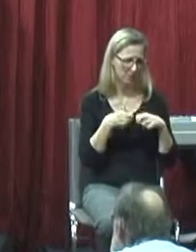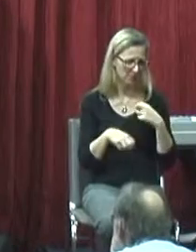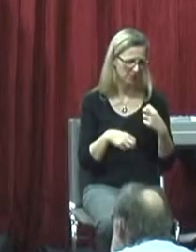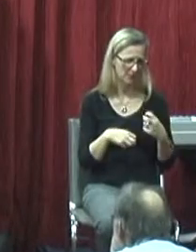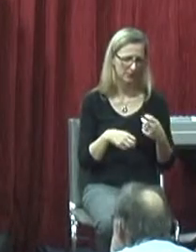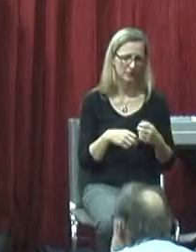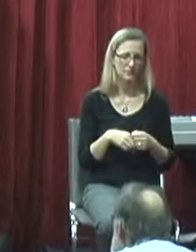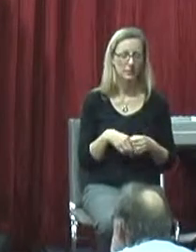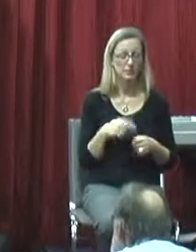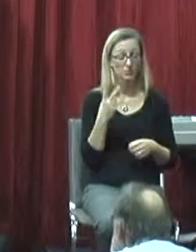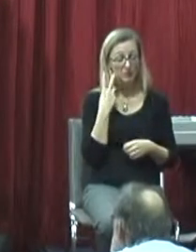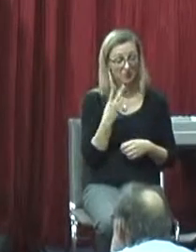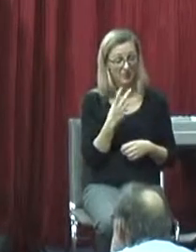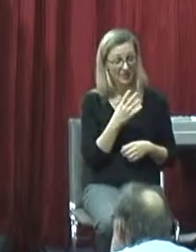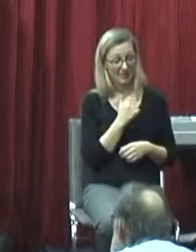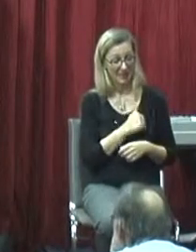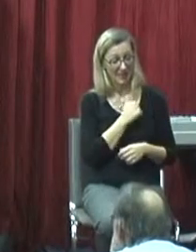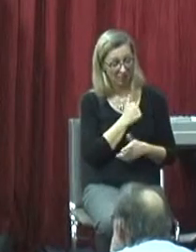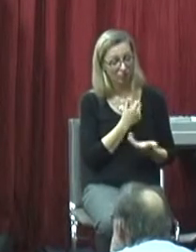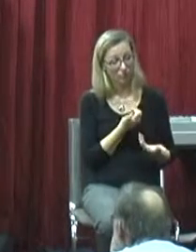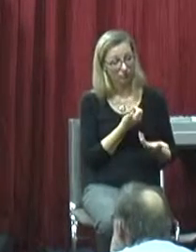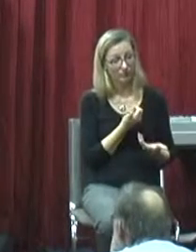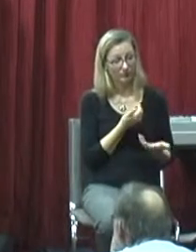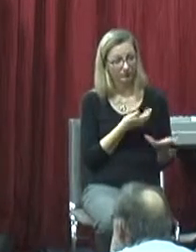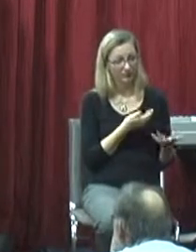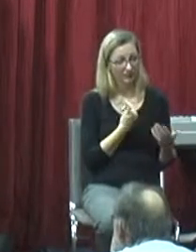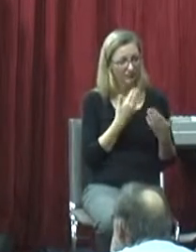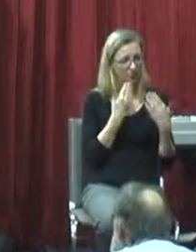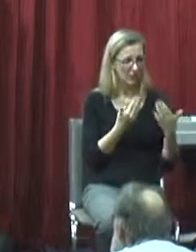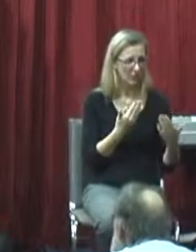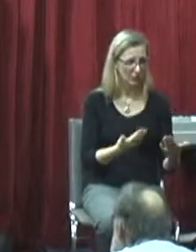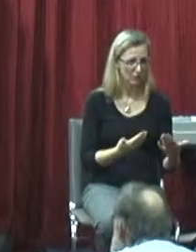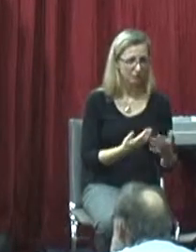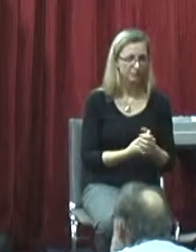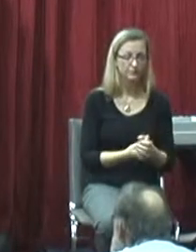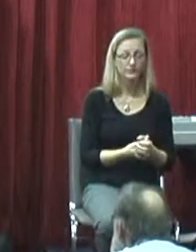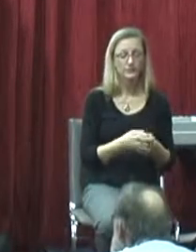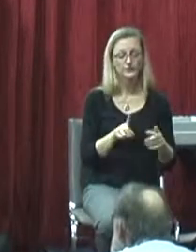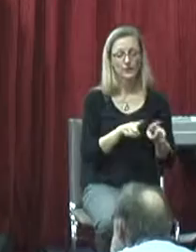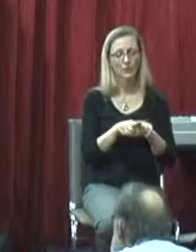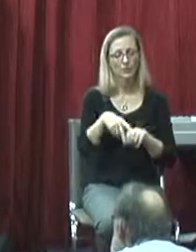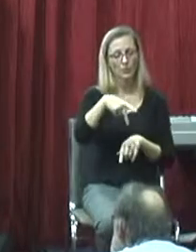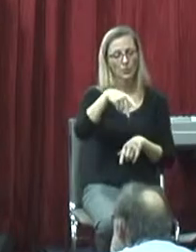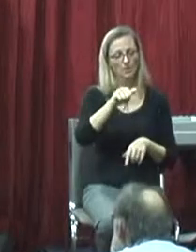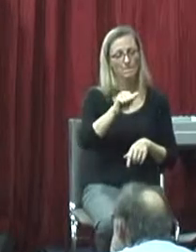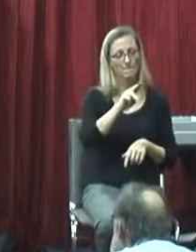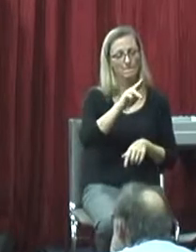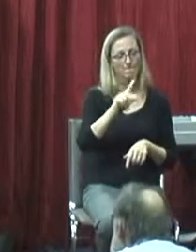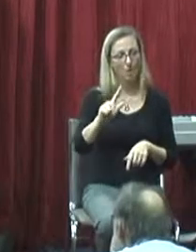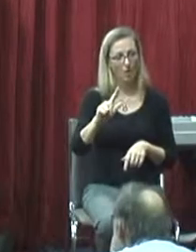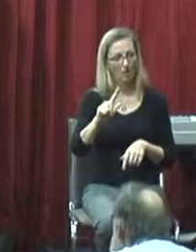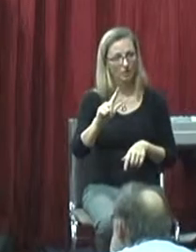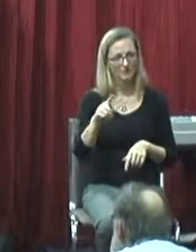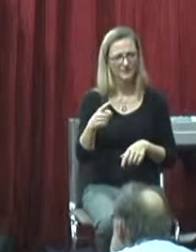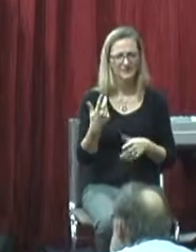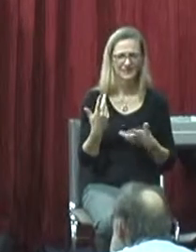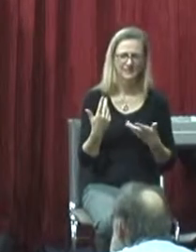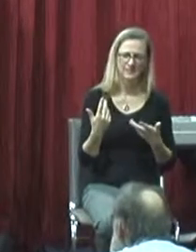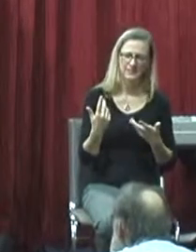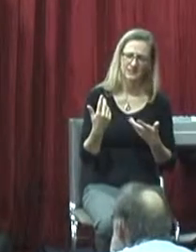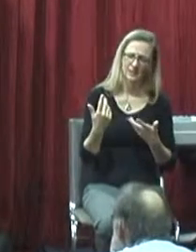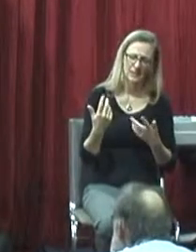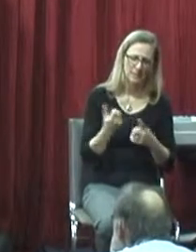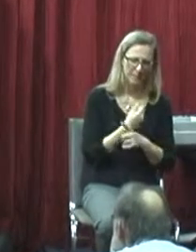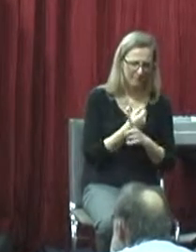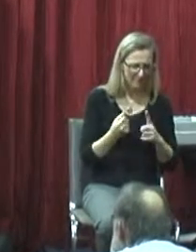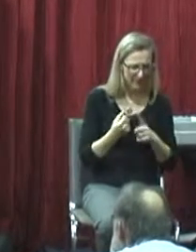that attitude of gratitude, even though David went through tragedies. And then Paul's life, Rabbi Sha'ul, opposition, beatings,